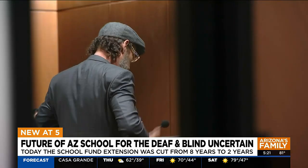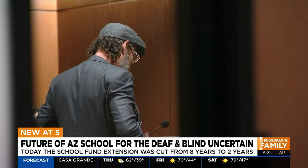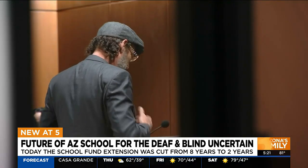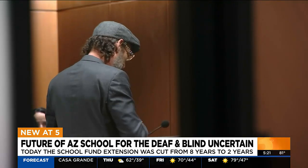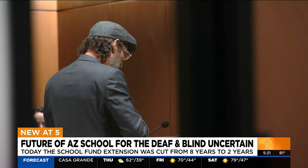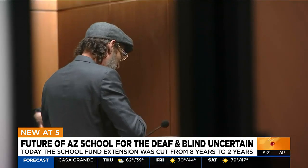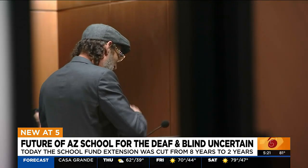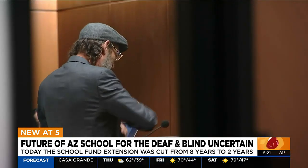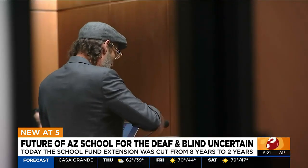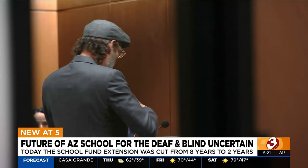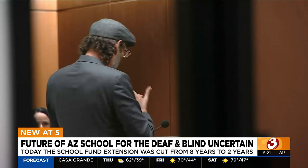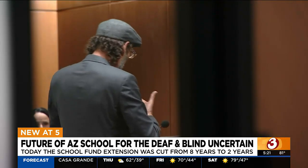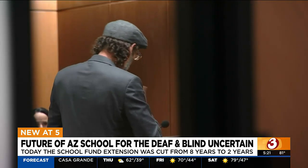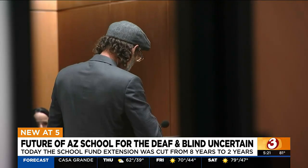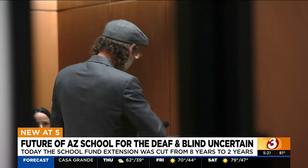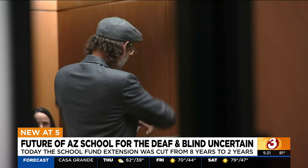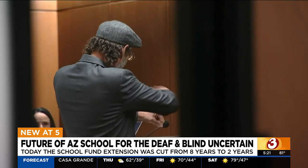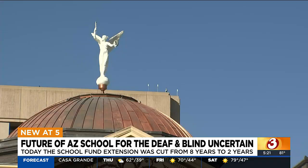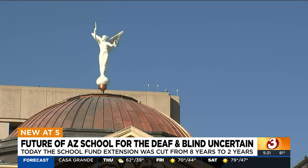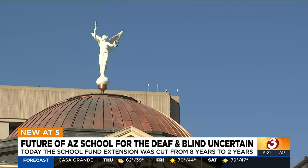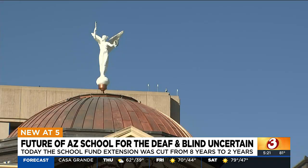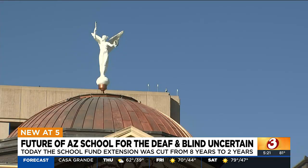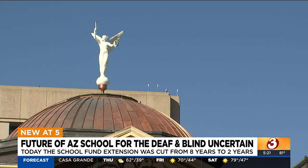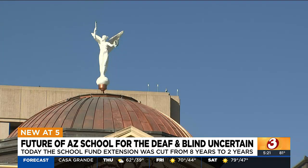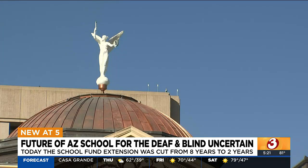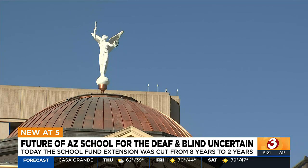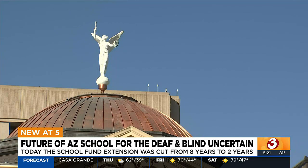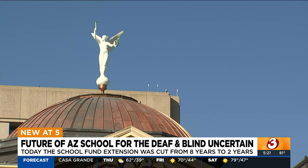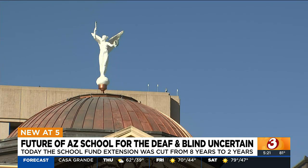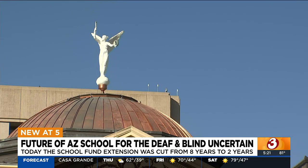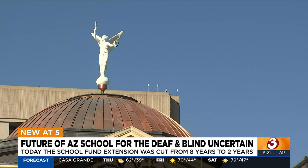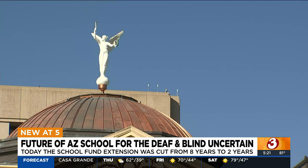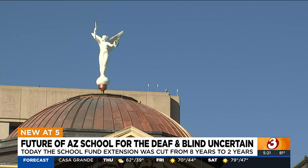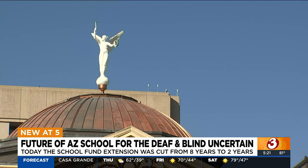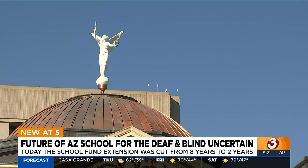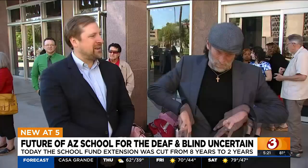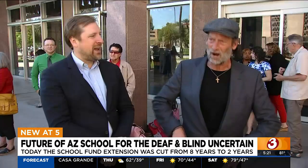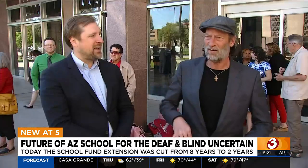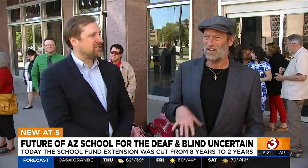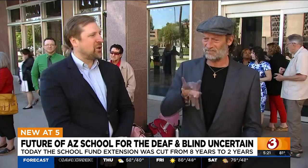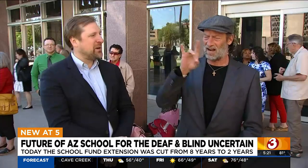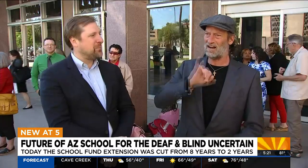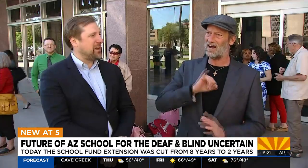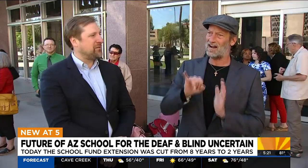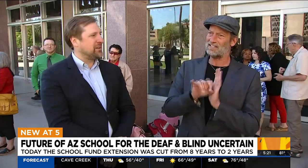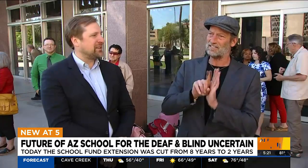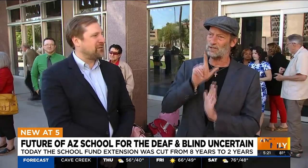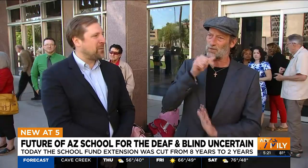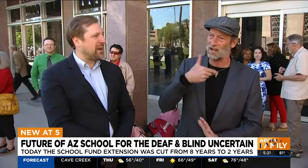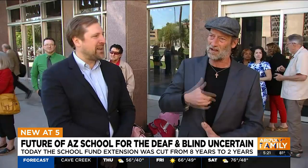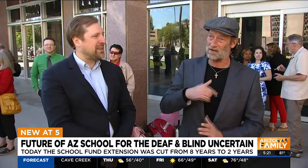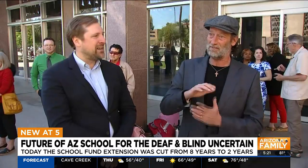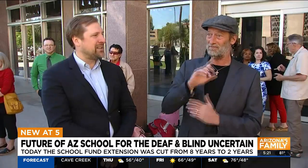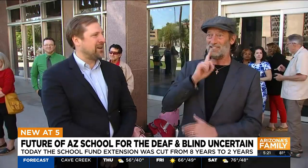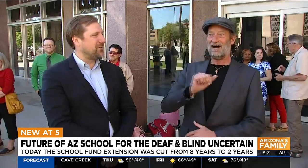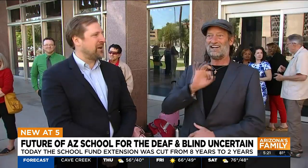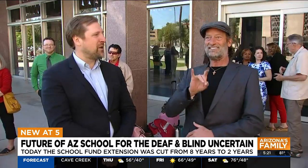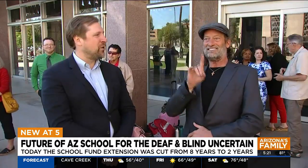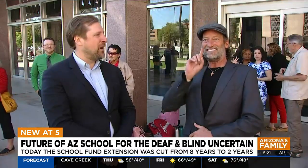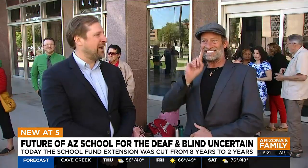similar Senate bill to extend the school for five years will be approved instead. I had so many benefits. I found my identity there. I found out who I